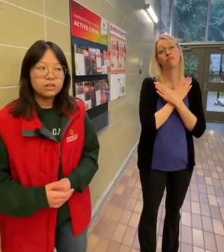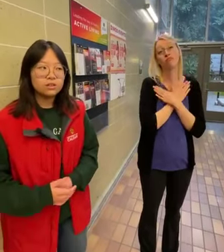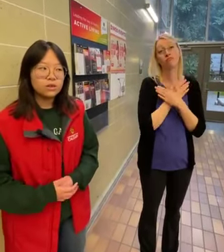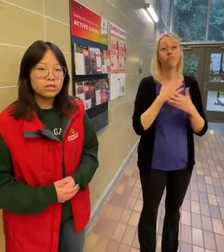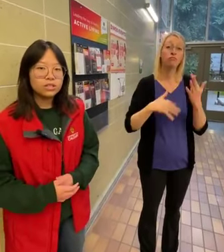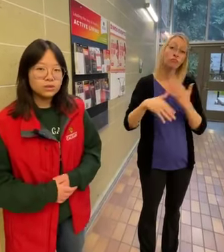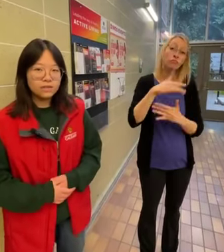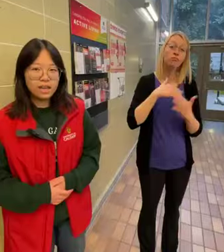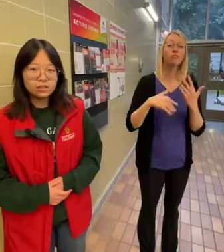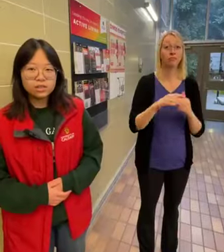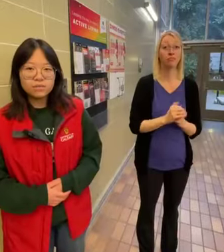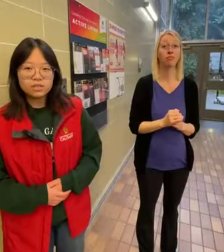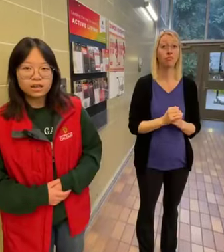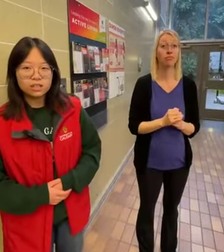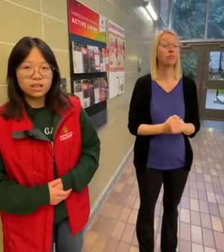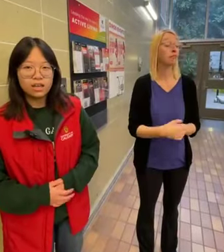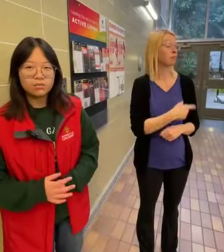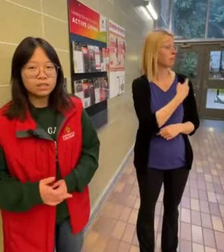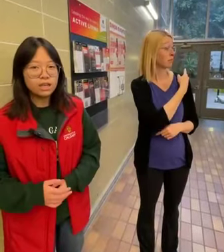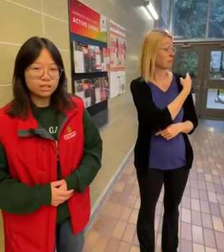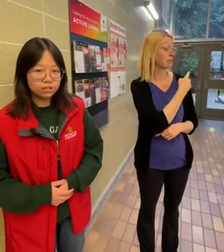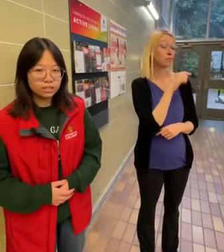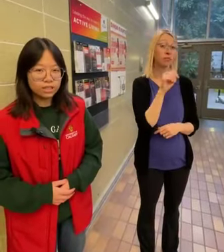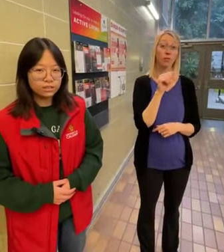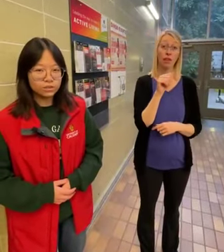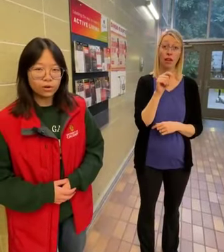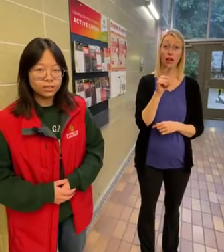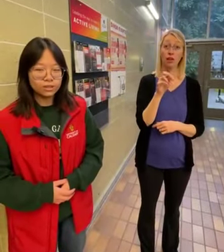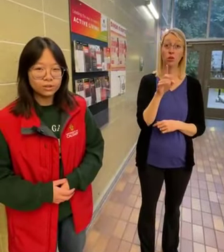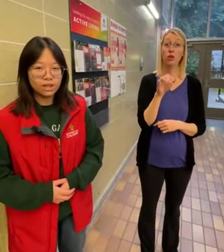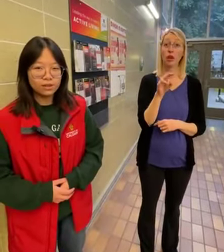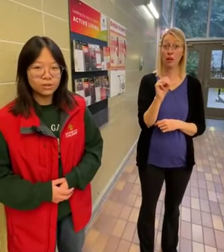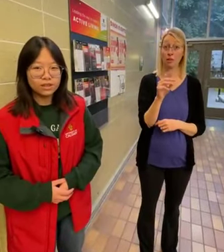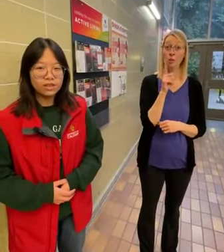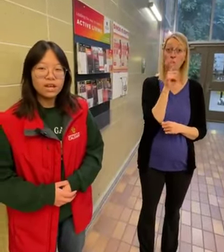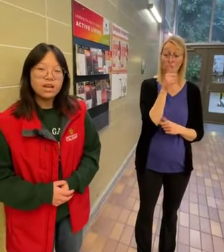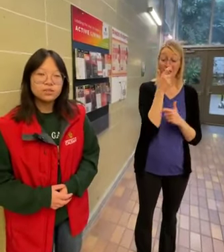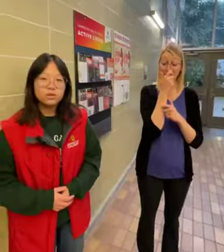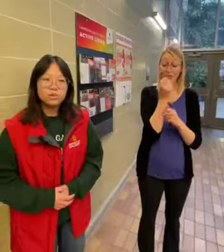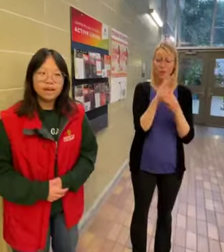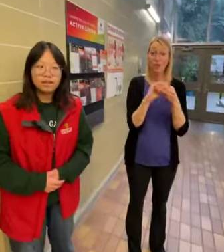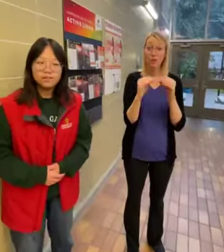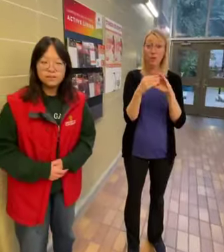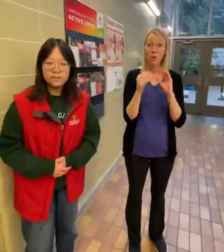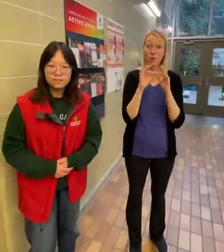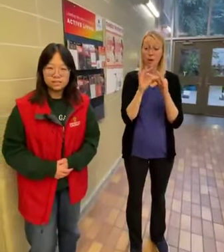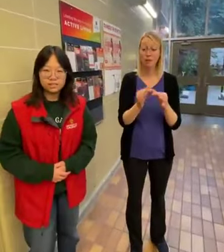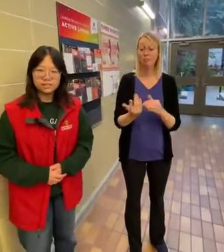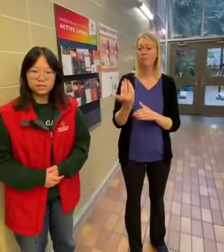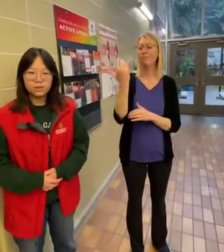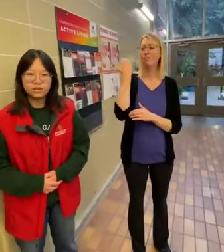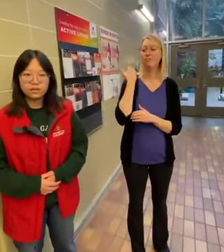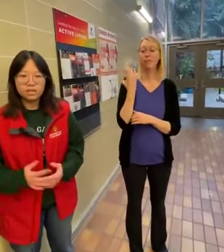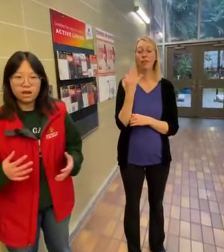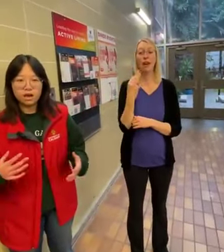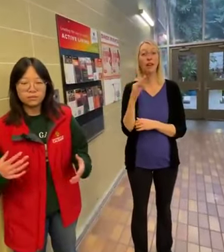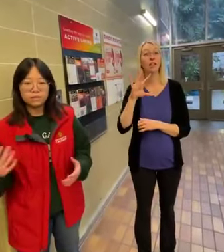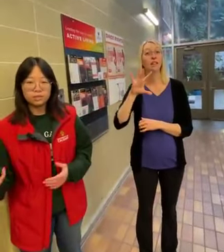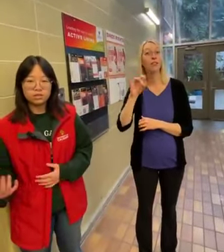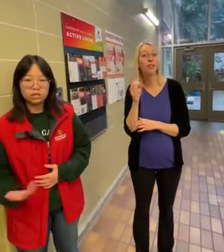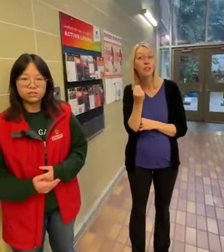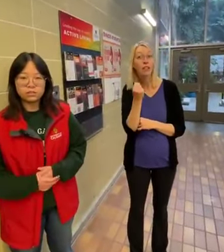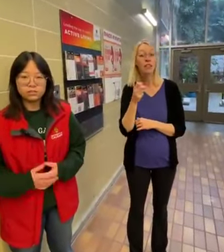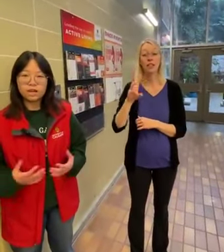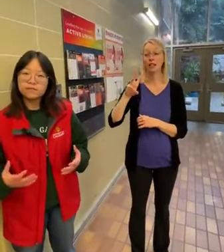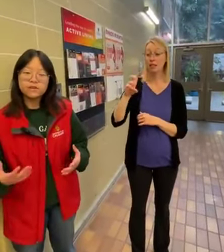others. So in terms of the atrium, there's actually a really interesting story associated with it. So back in the 50s and 60s, when